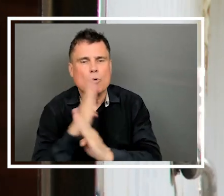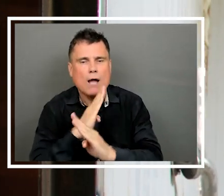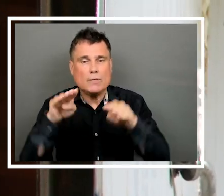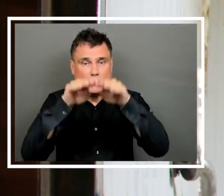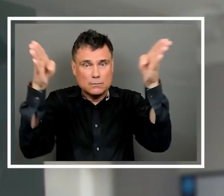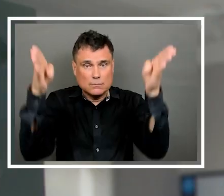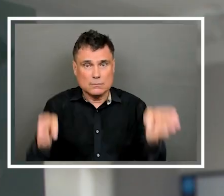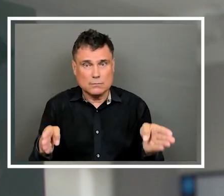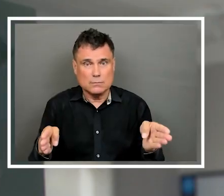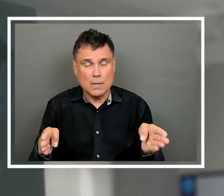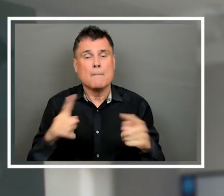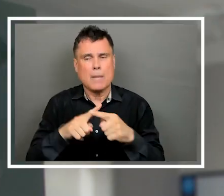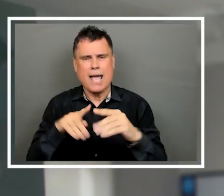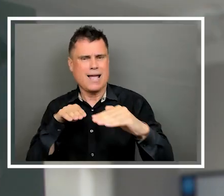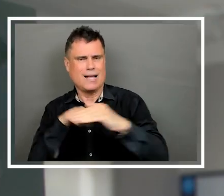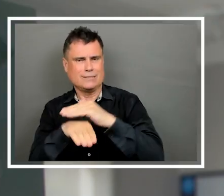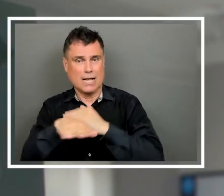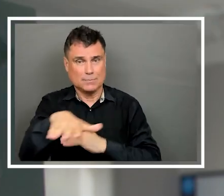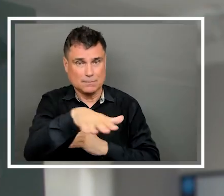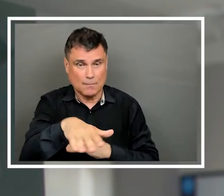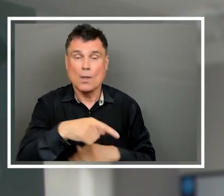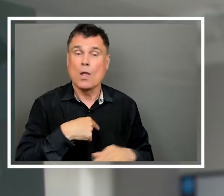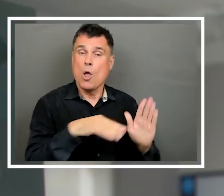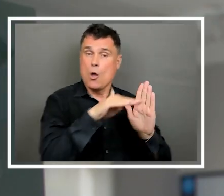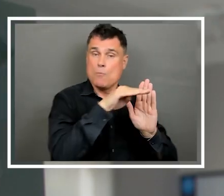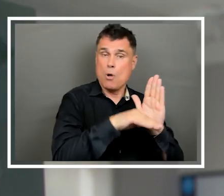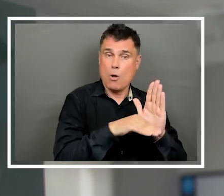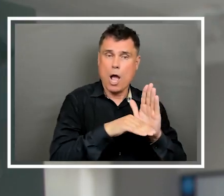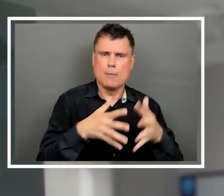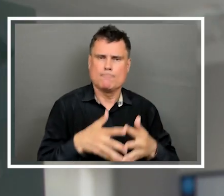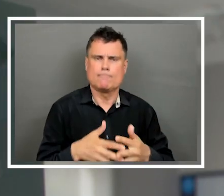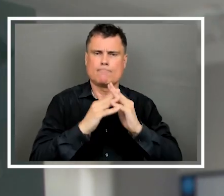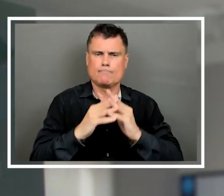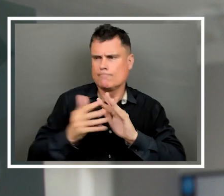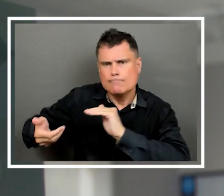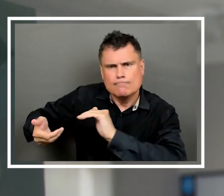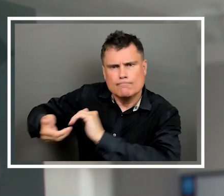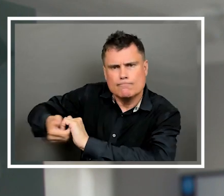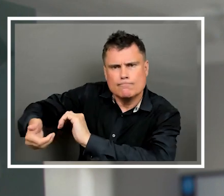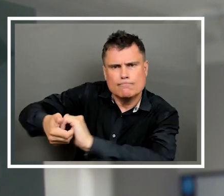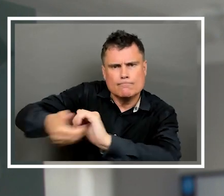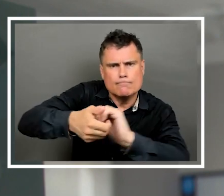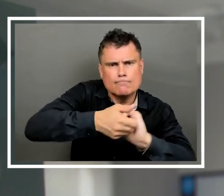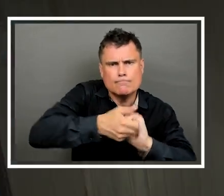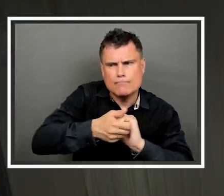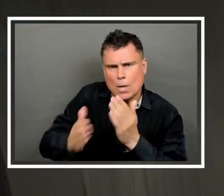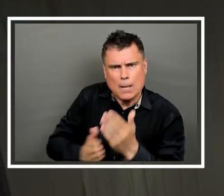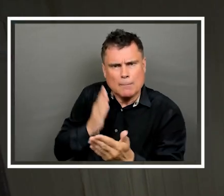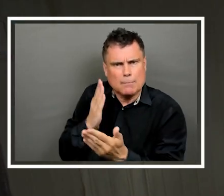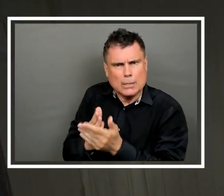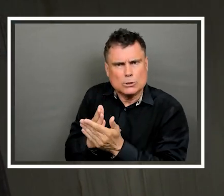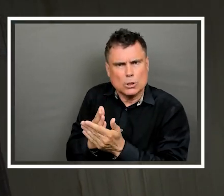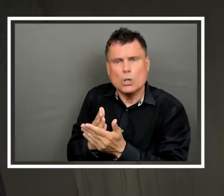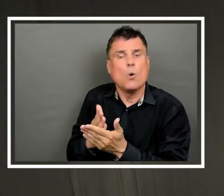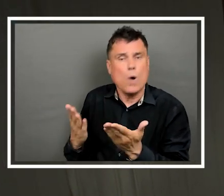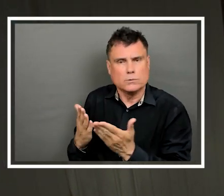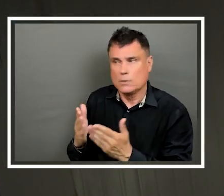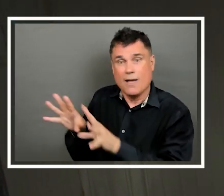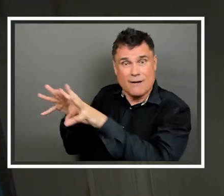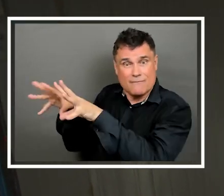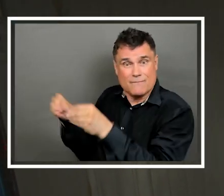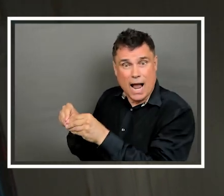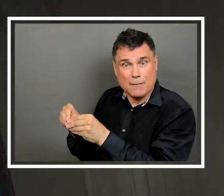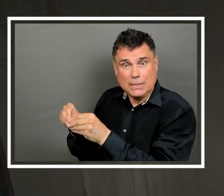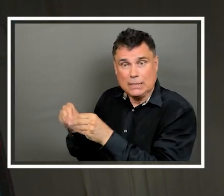way for them. Our programs are established with partners on the concept of engaging community. The first step is to talk to the